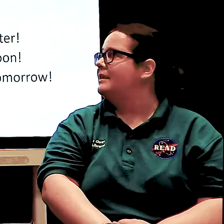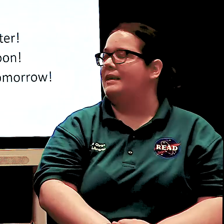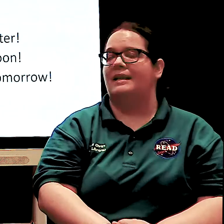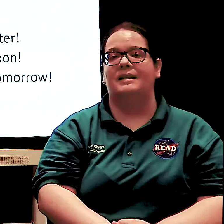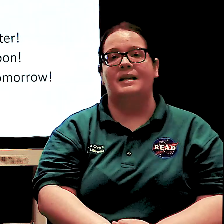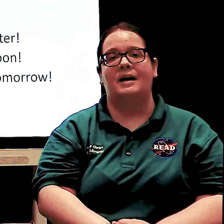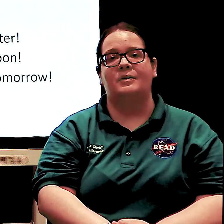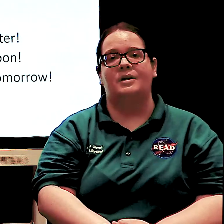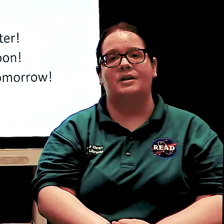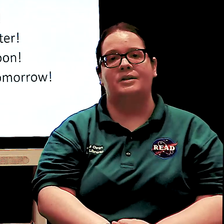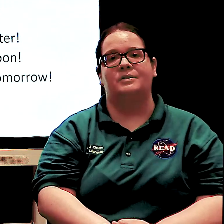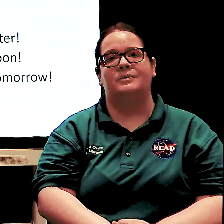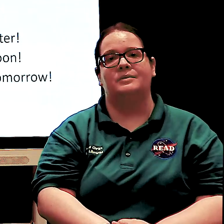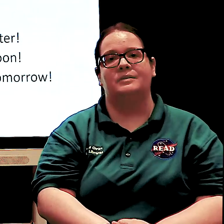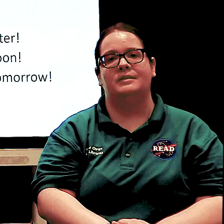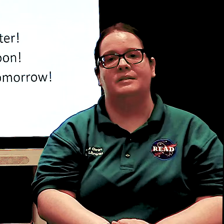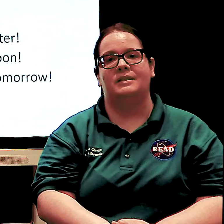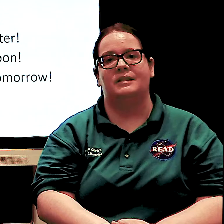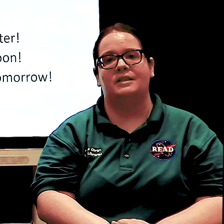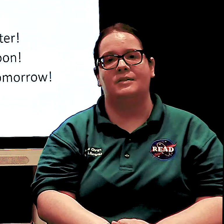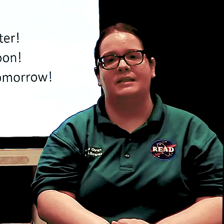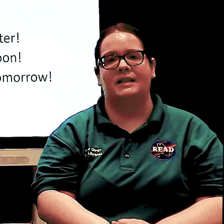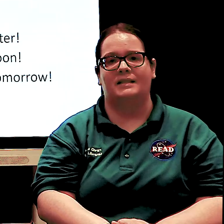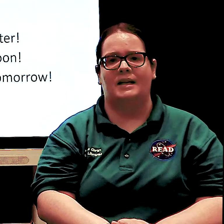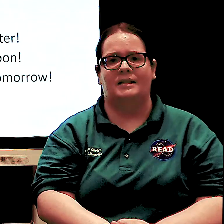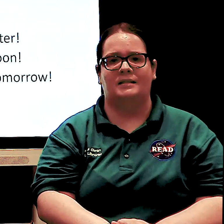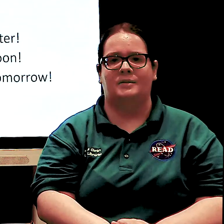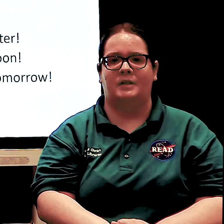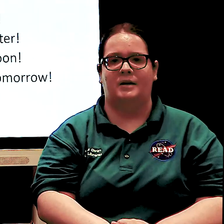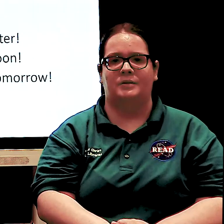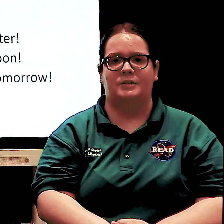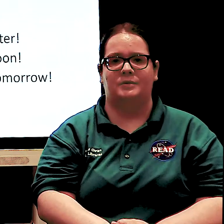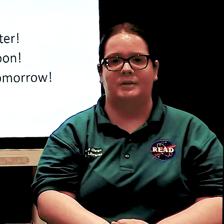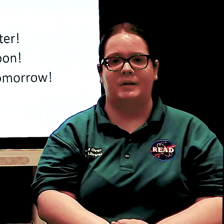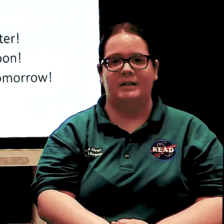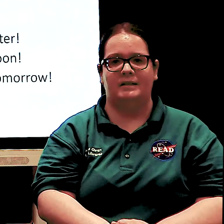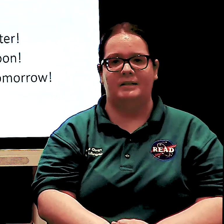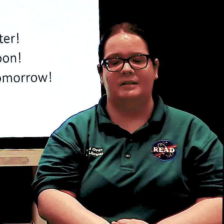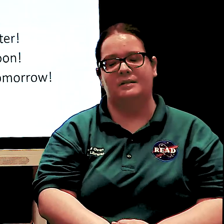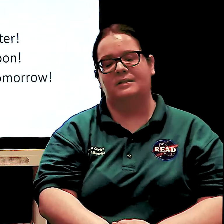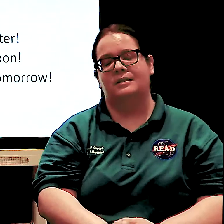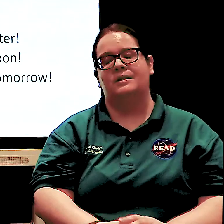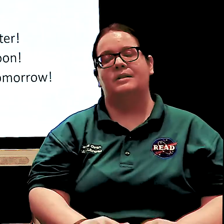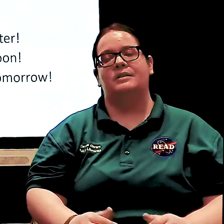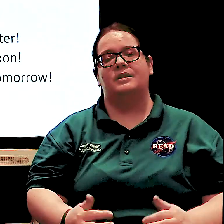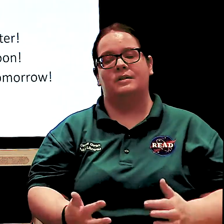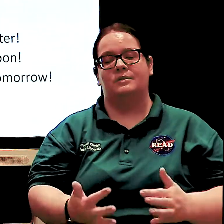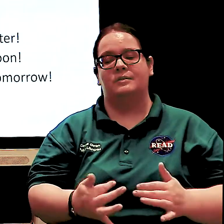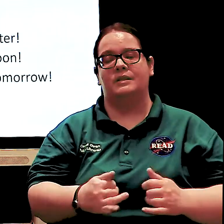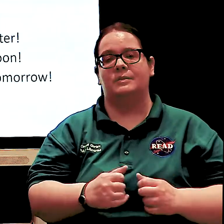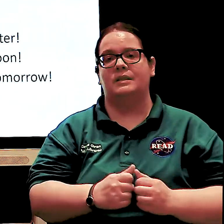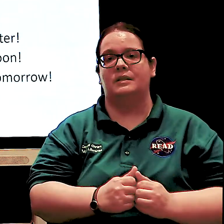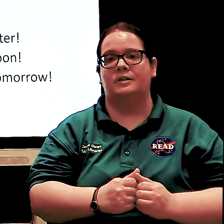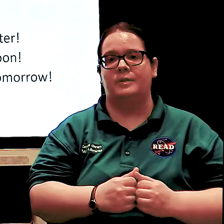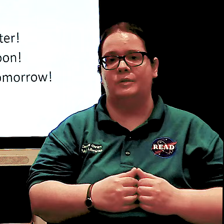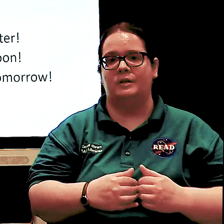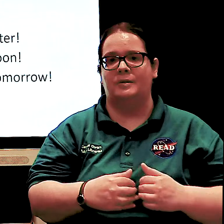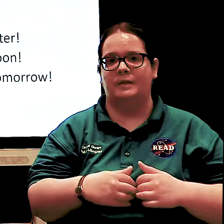And then, how are you? It's always nice to ask someone how they're doing, right? So, this one's a little bit more complicated,